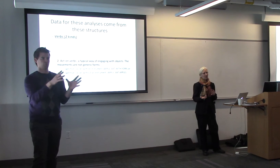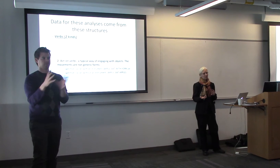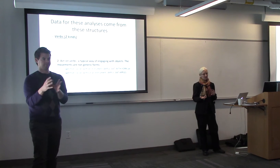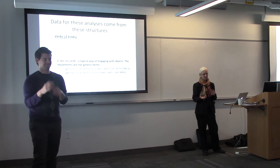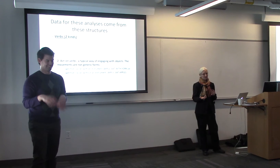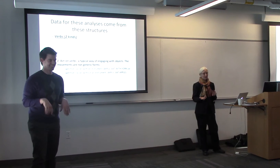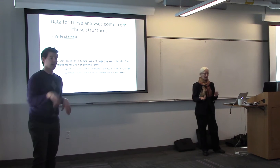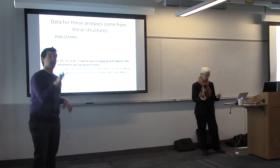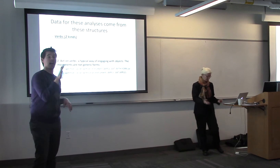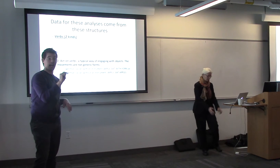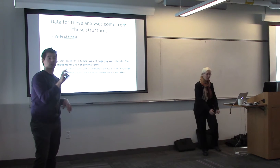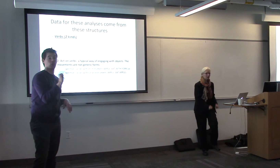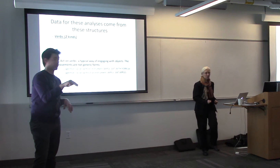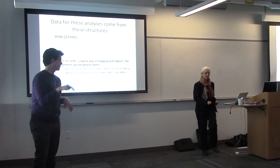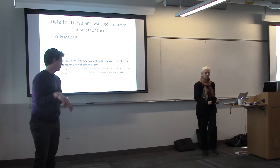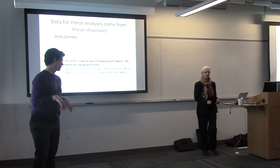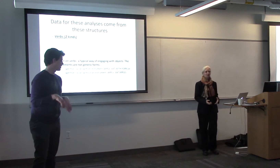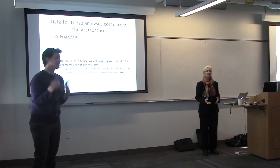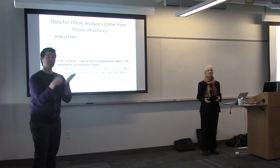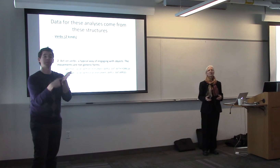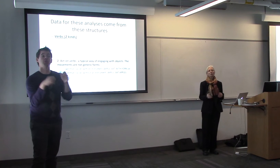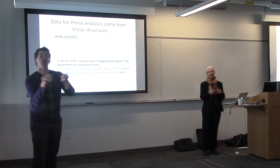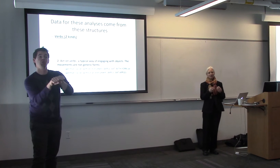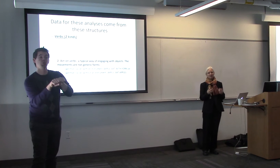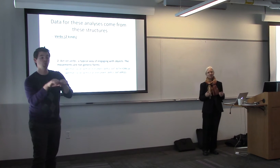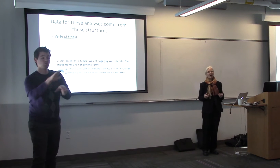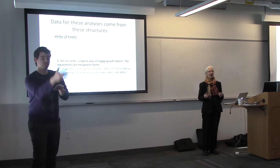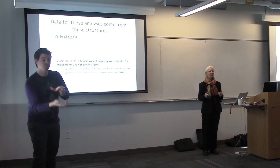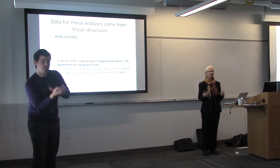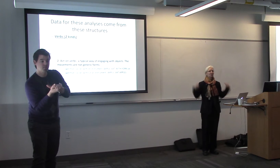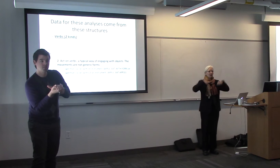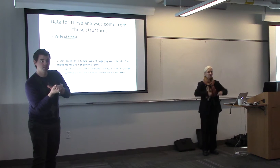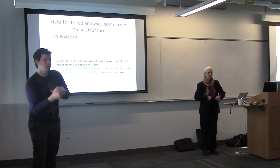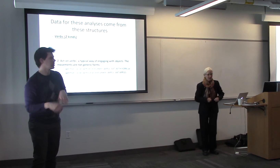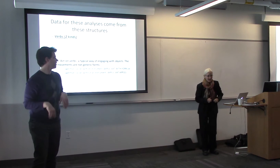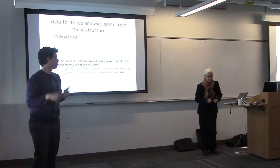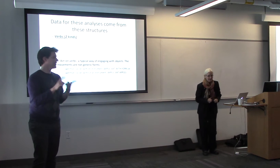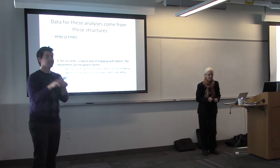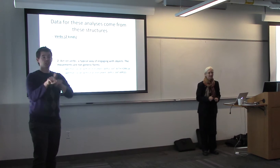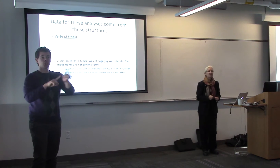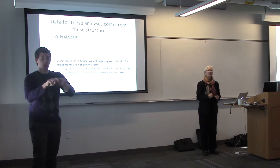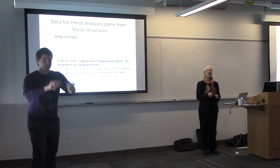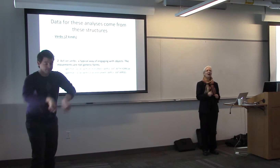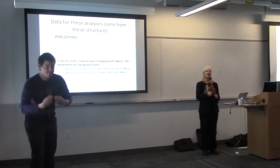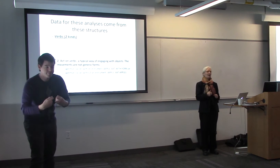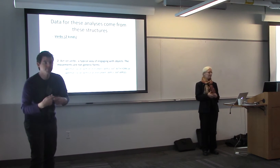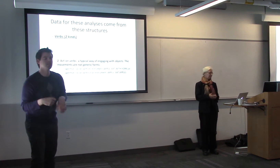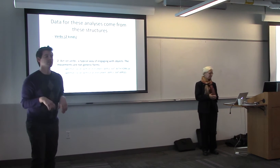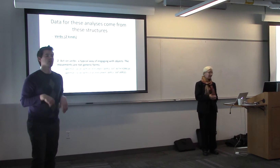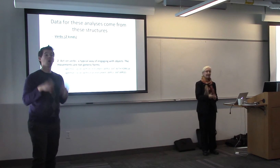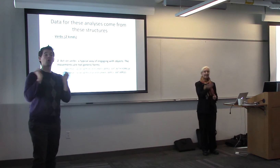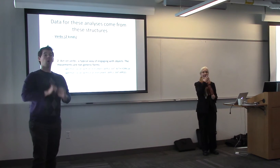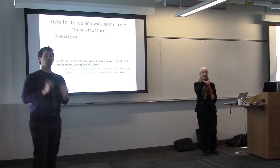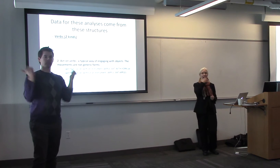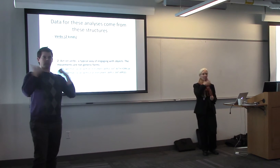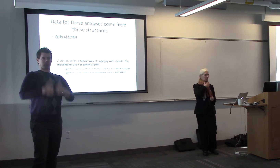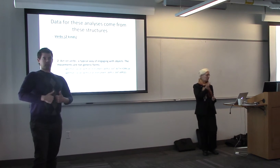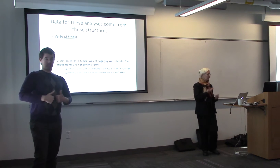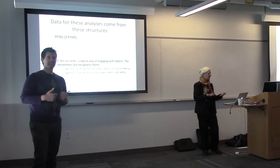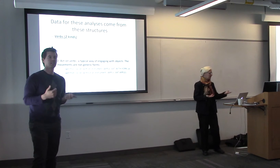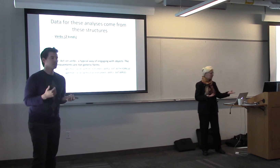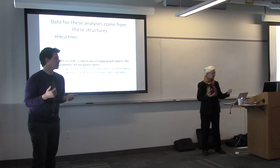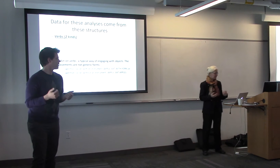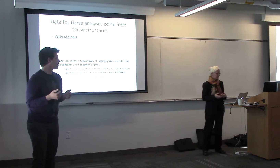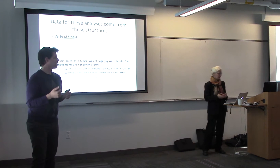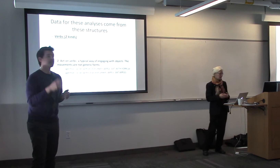direct object, like put on your shoes, put on your socks, put on your jacket, eat an